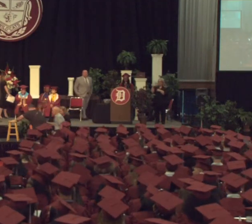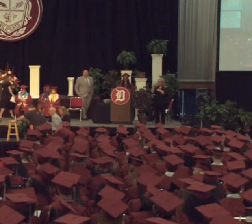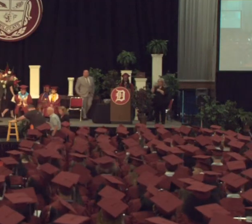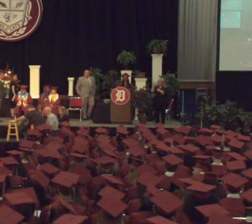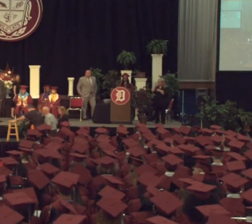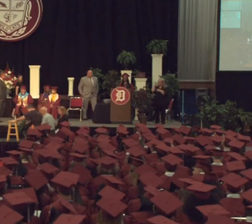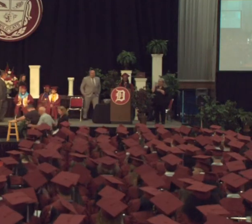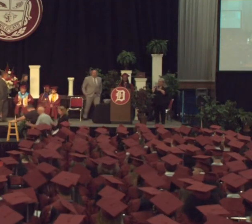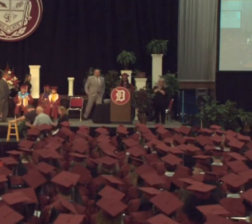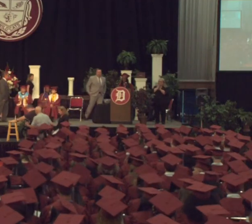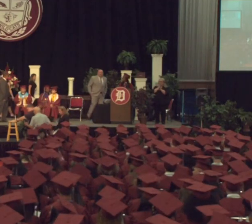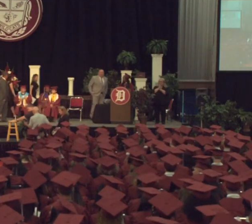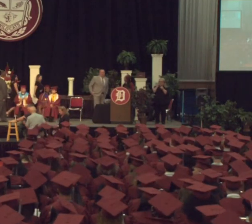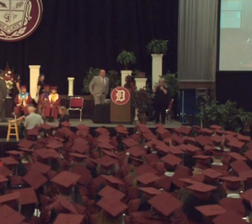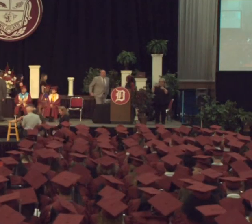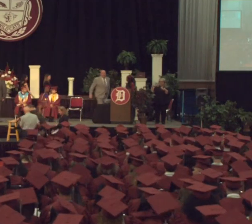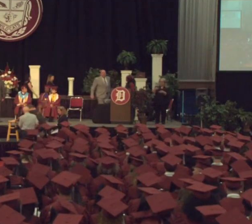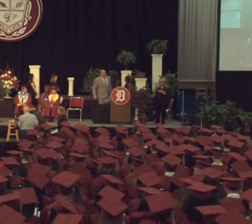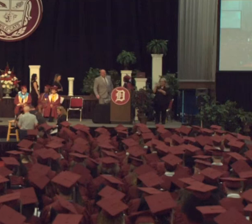present the graduates.